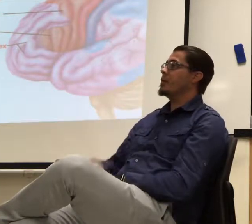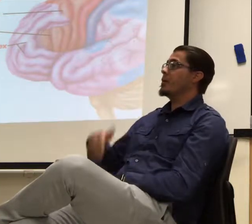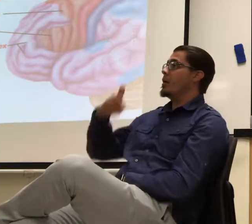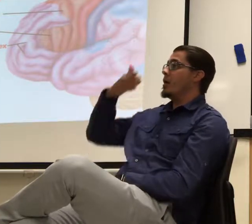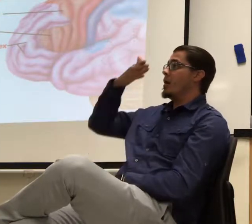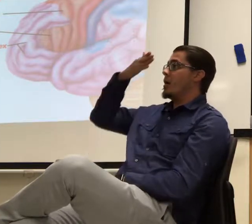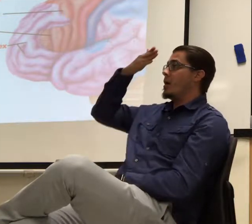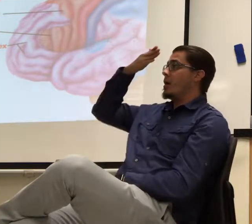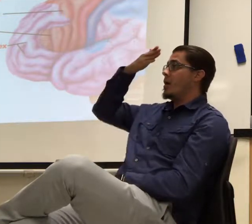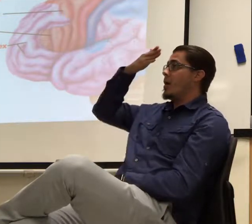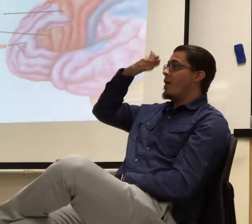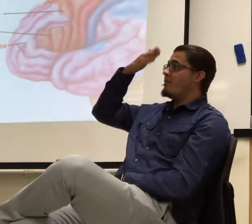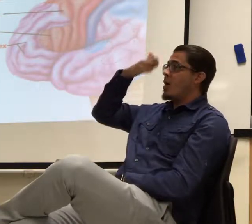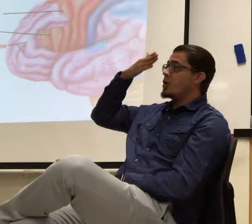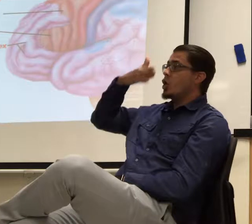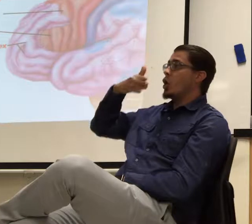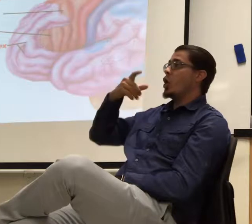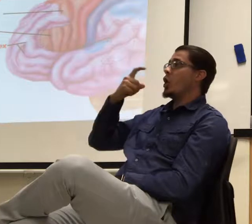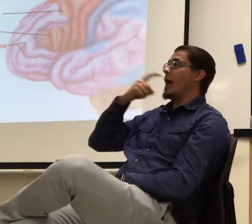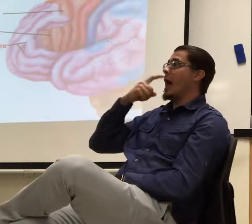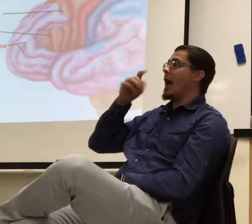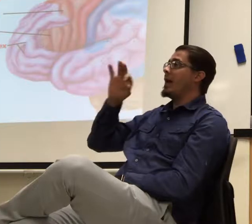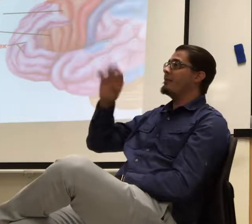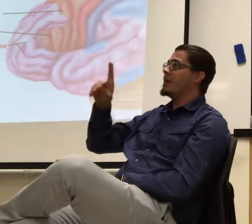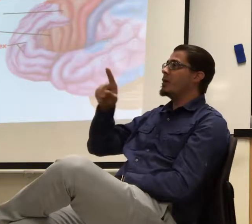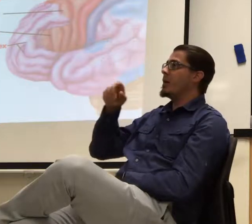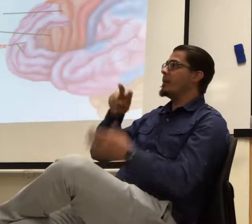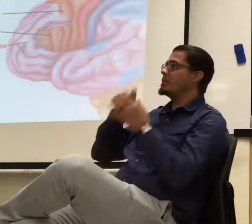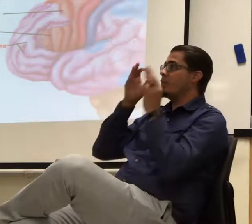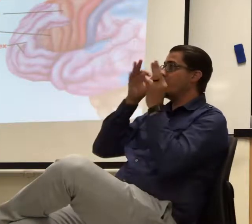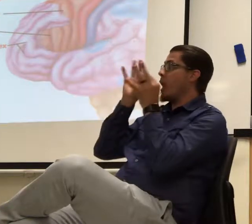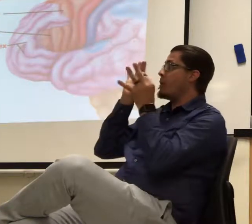Frontal eye field, moving your eyeballs.